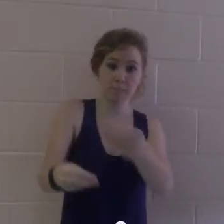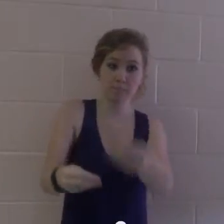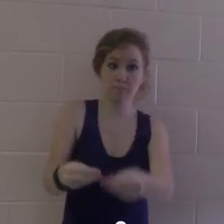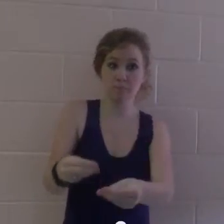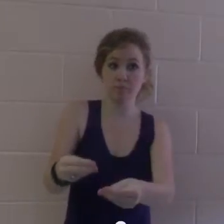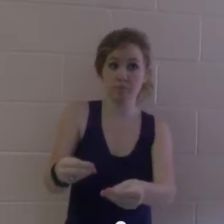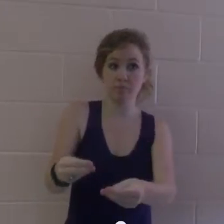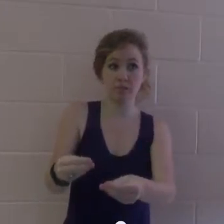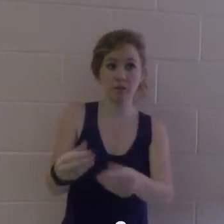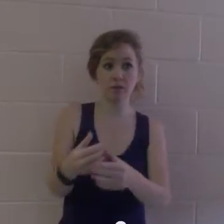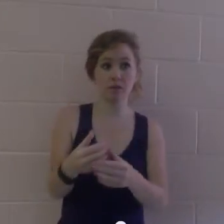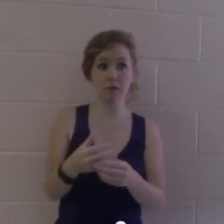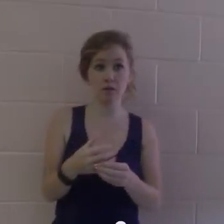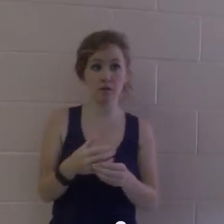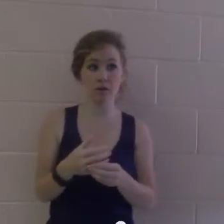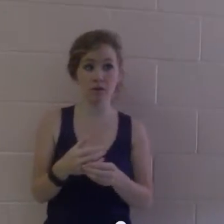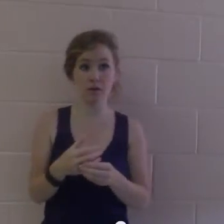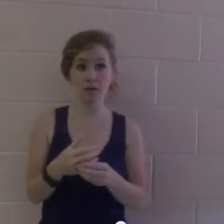And it's been passed down through generations.